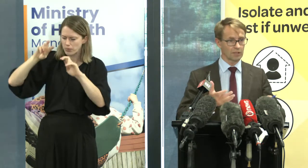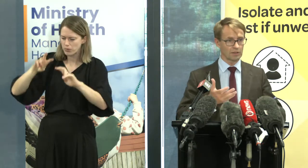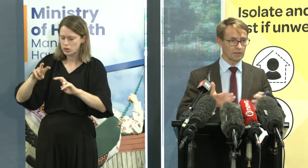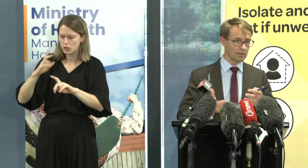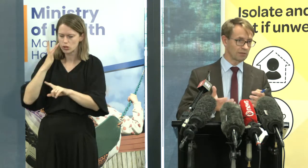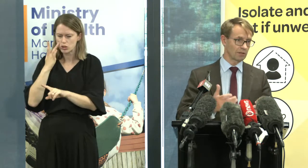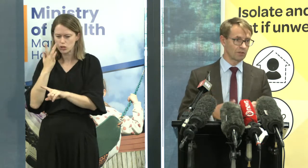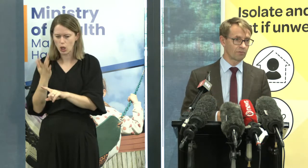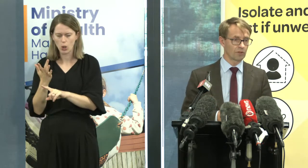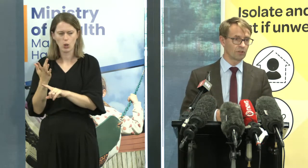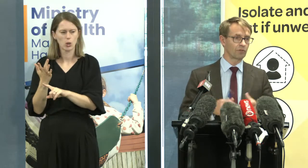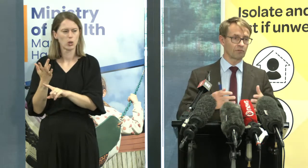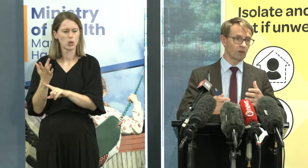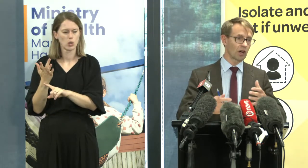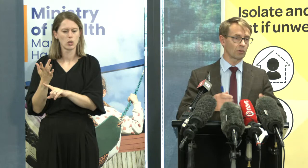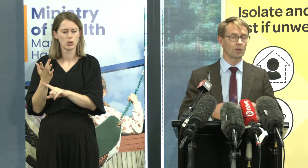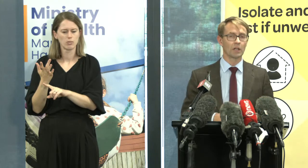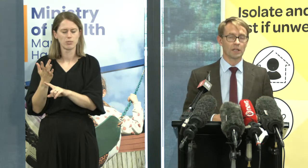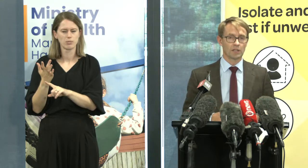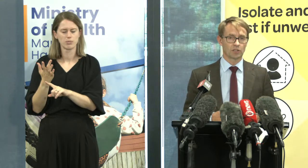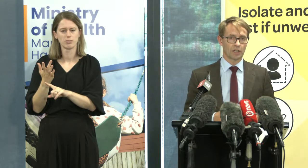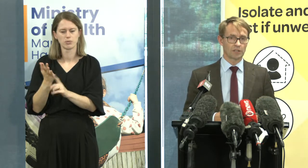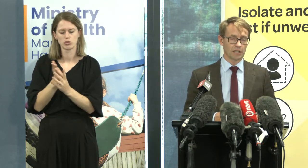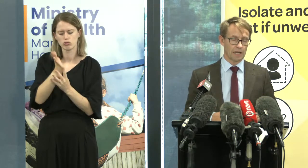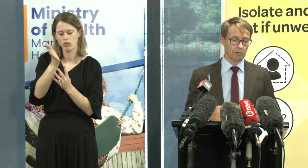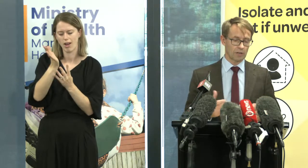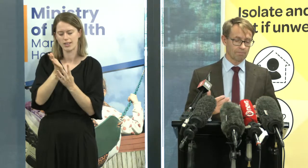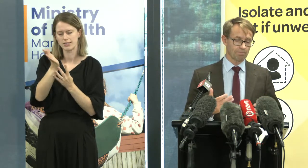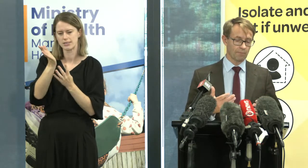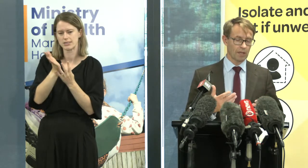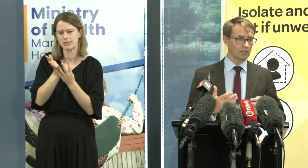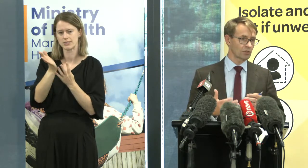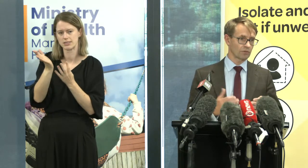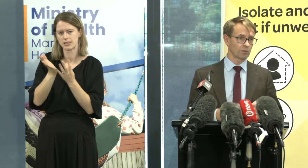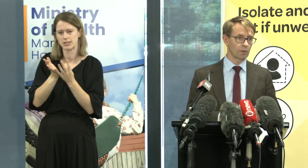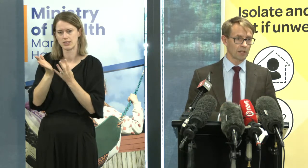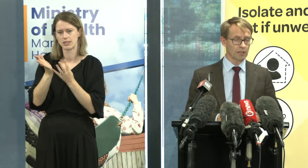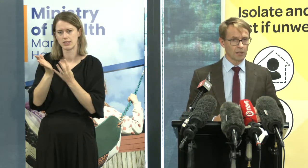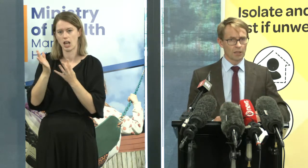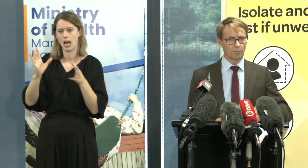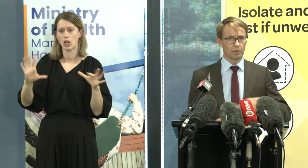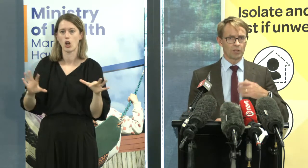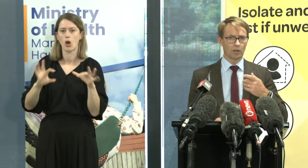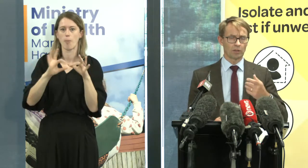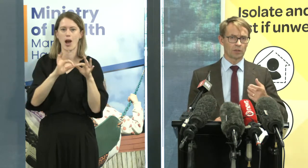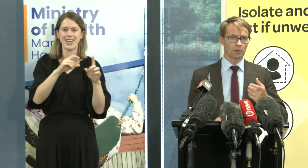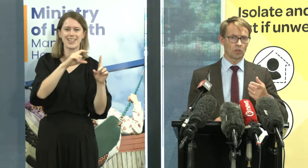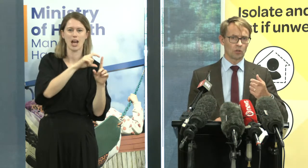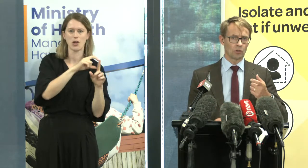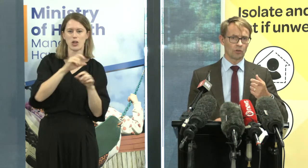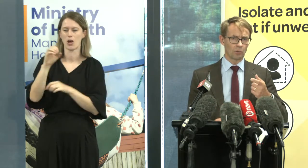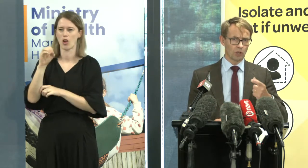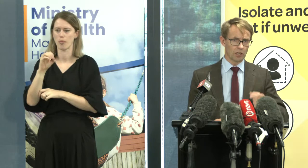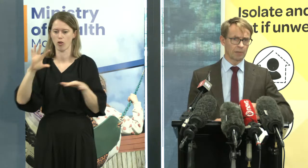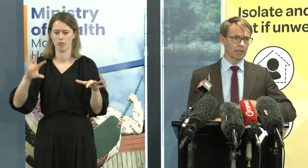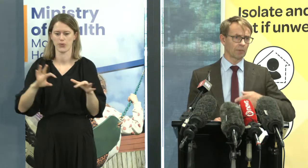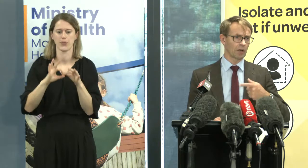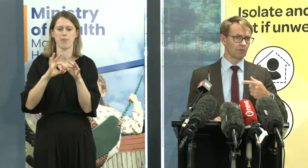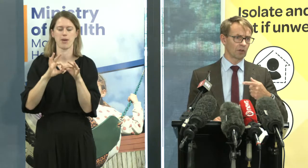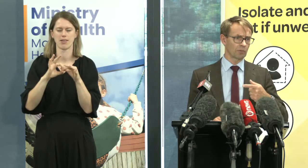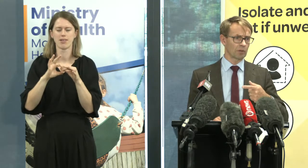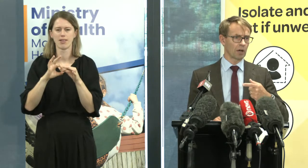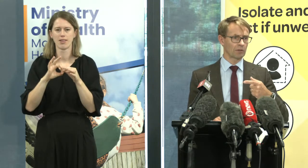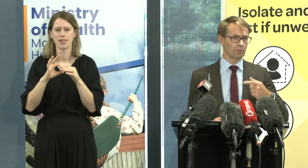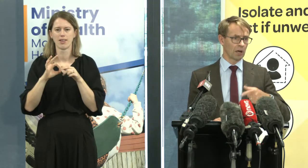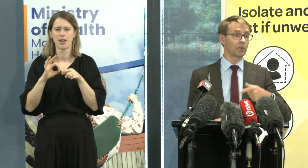that the different viral strains are sort of combining. But that would only become